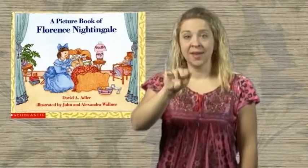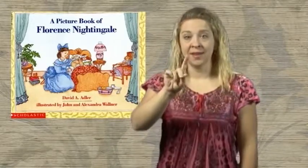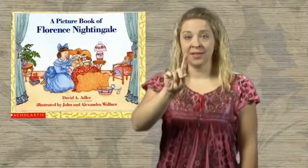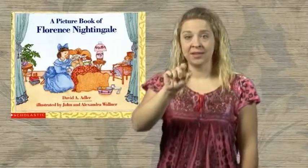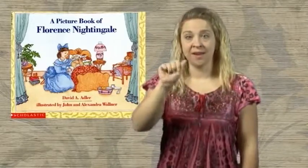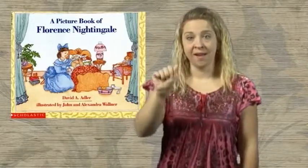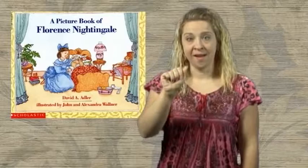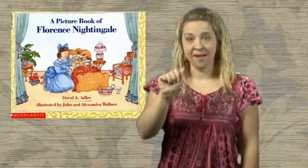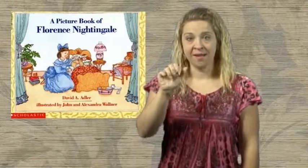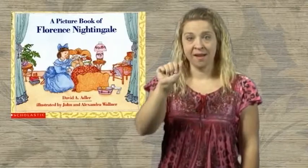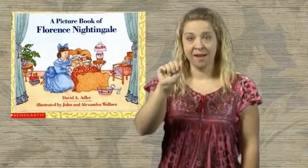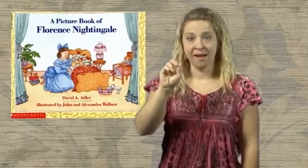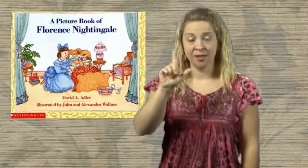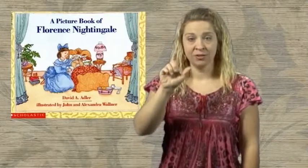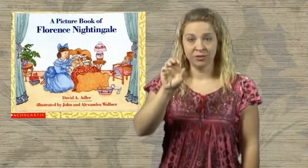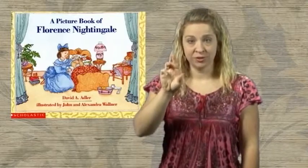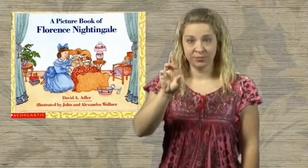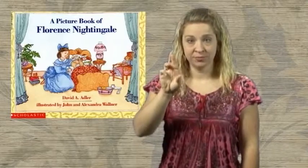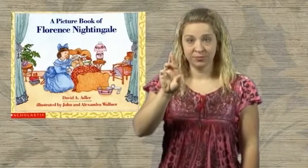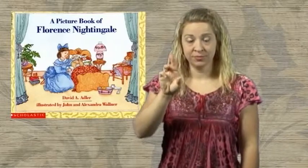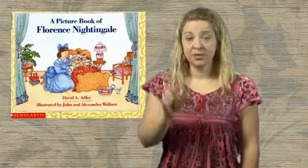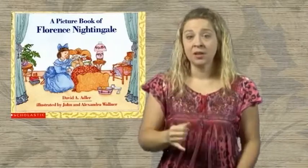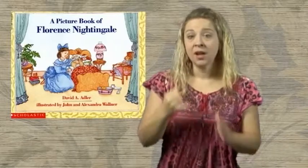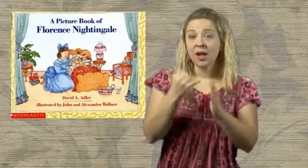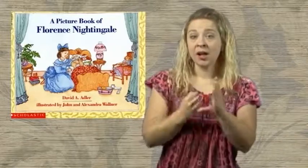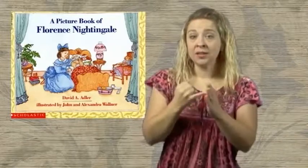Written by David A. Adler.